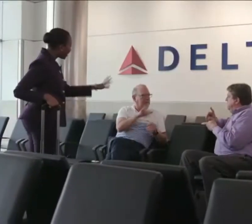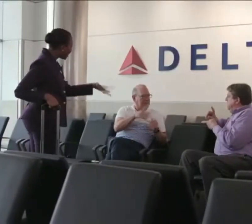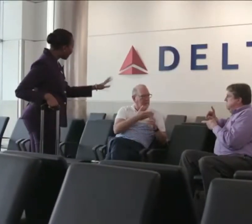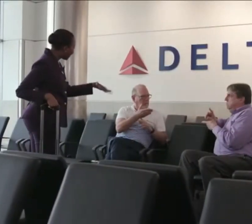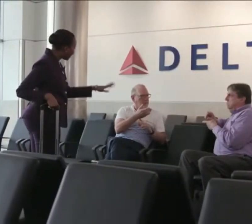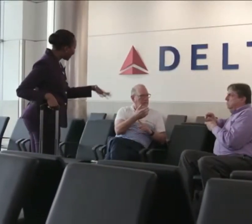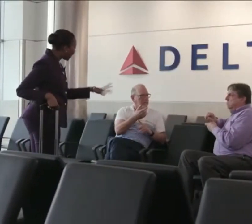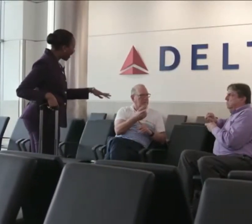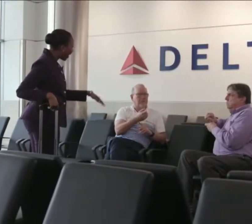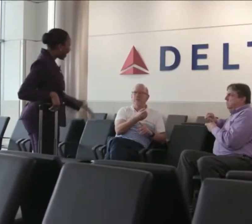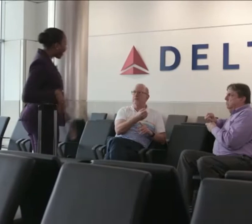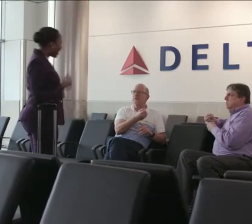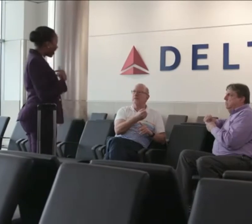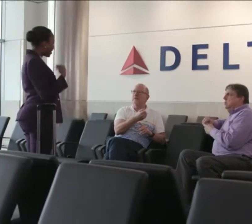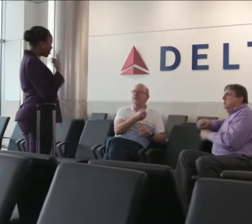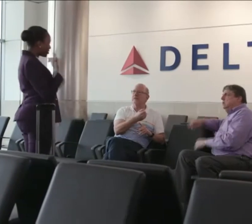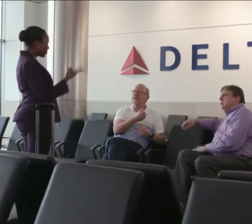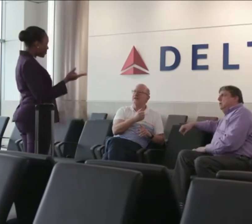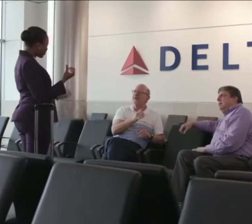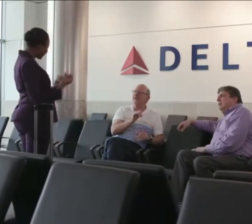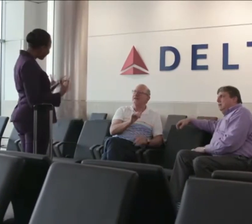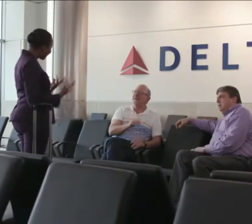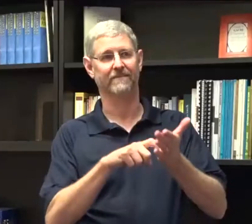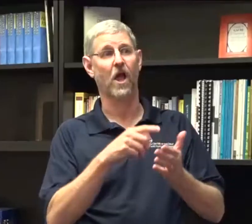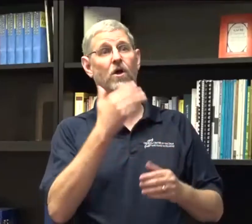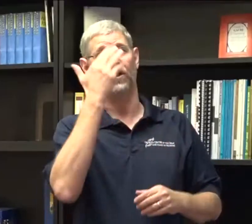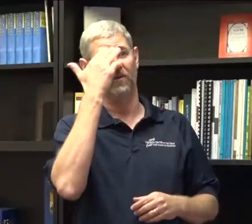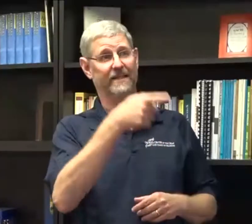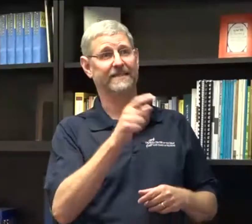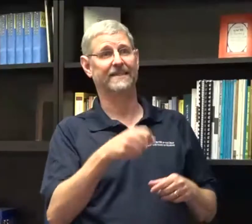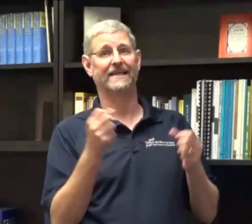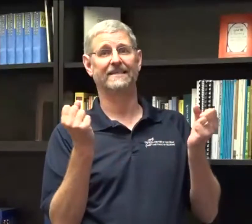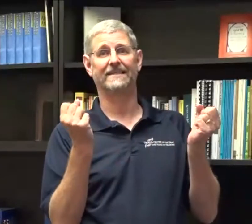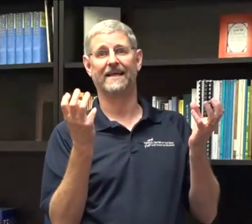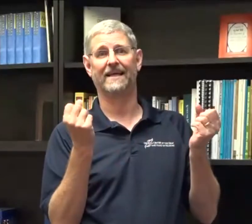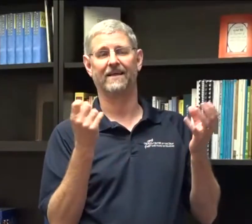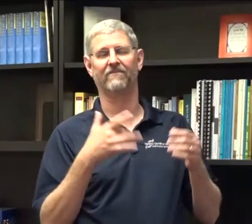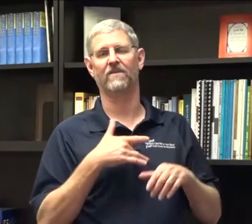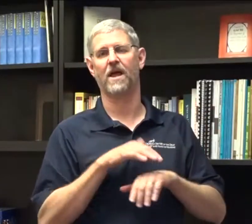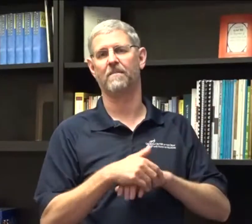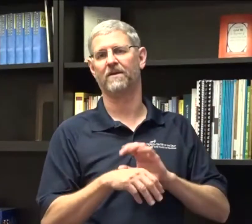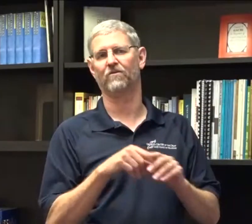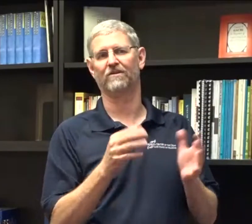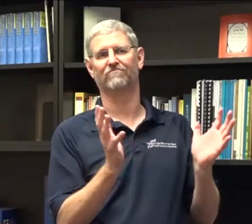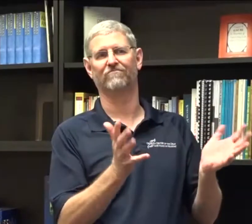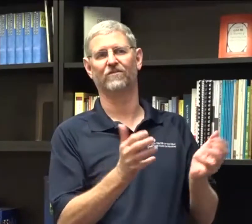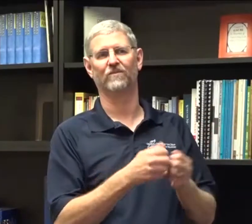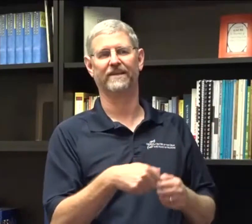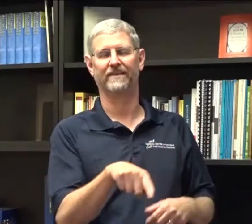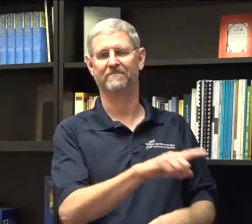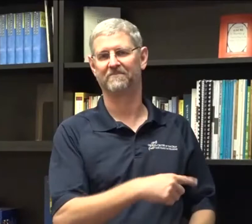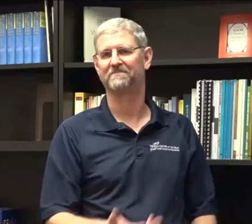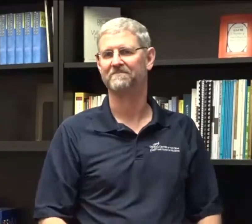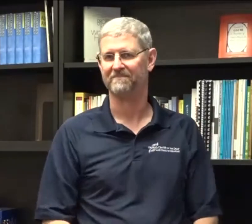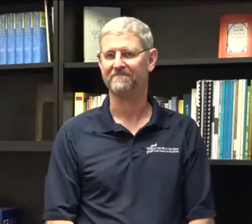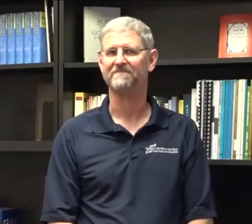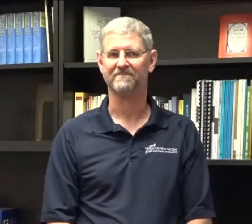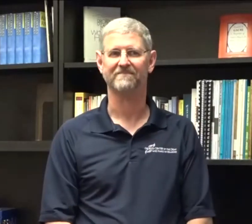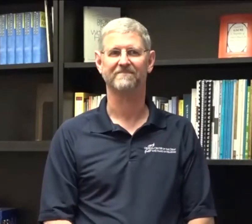for inclusivity in the deaf community. It's access, you know what I mean? It's equal access for those who use sign language, and they can talk with them